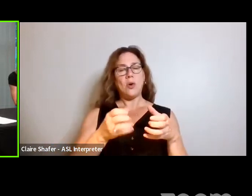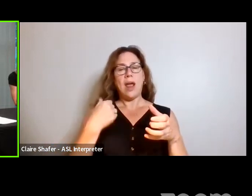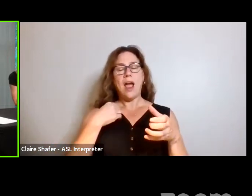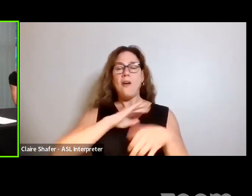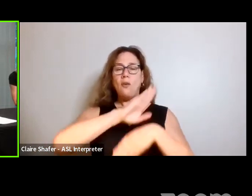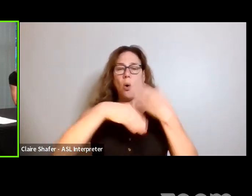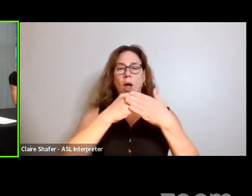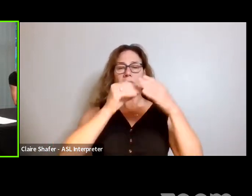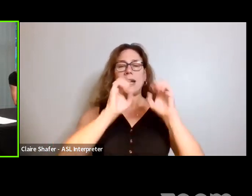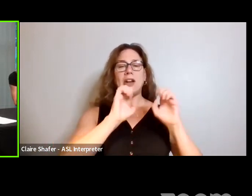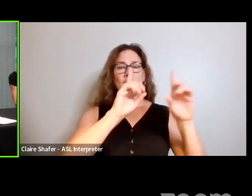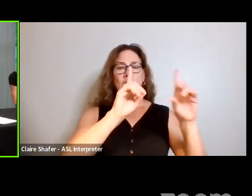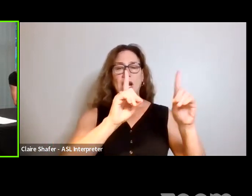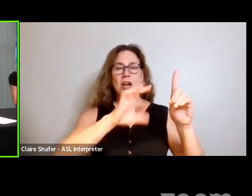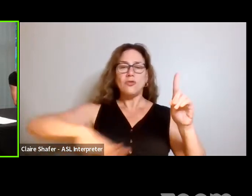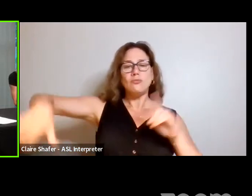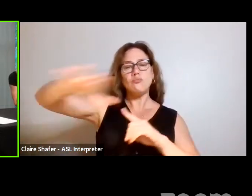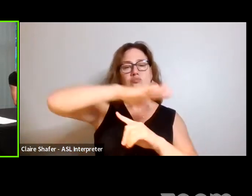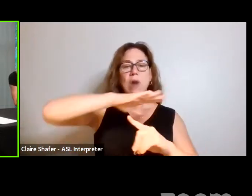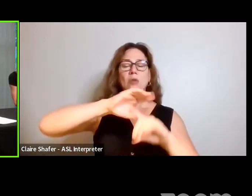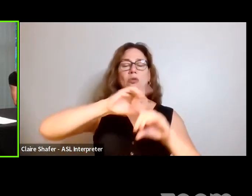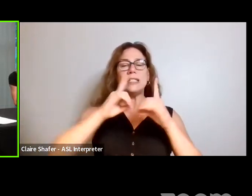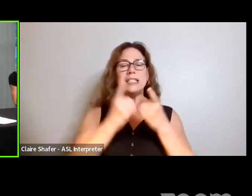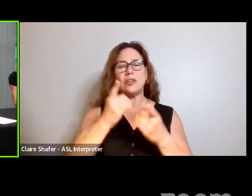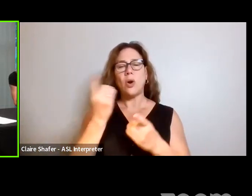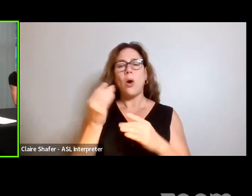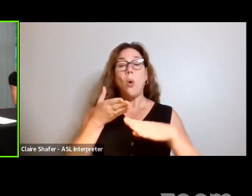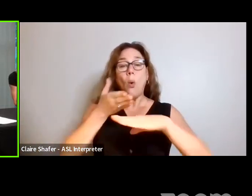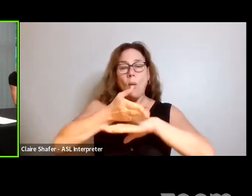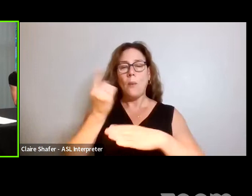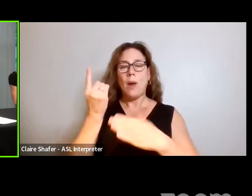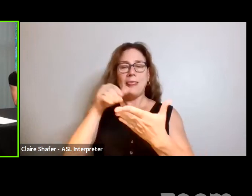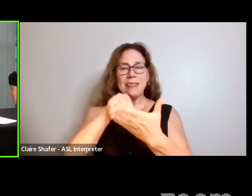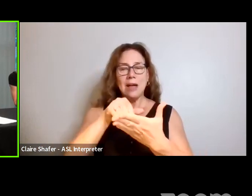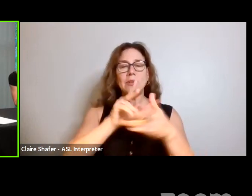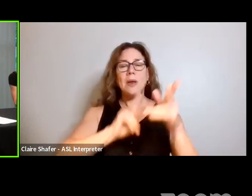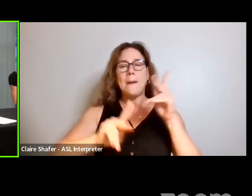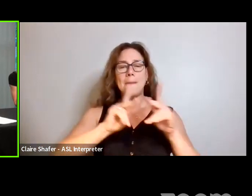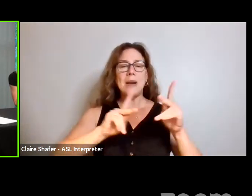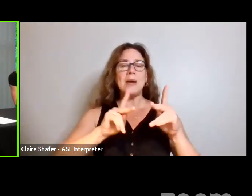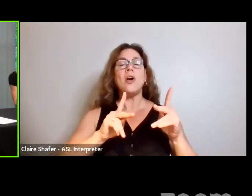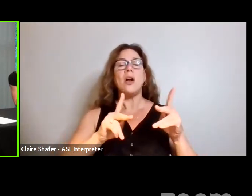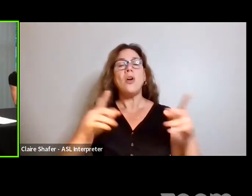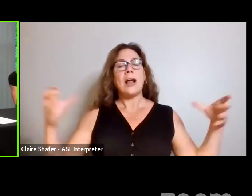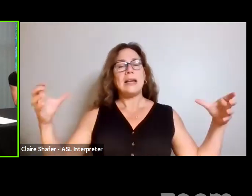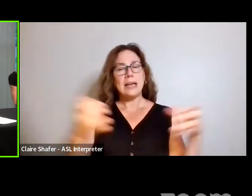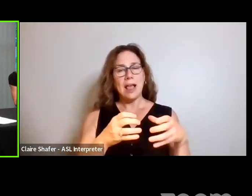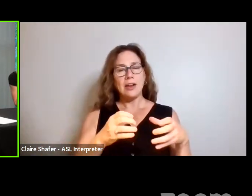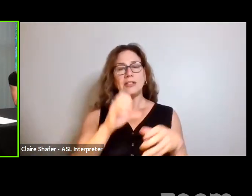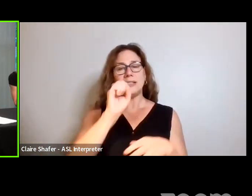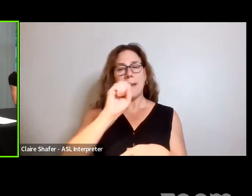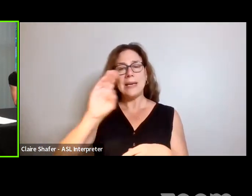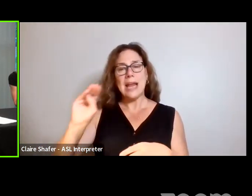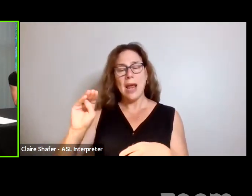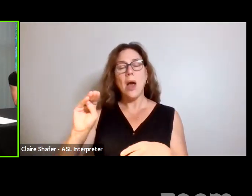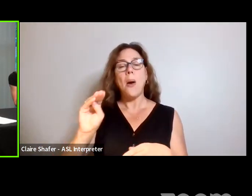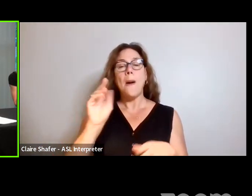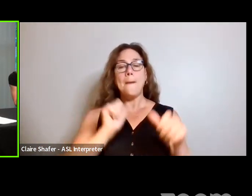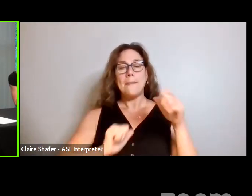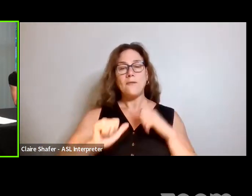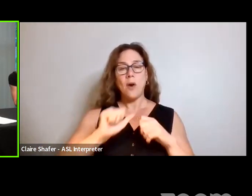the district, over 1,000 educators. We got together at the San Mateo Performing Arts Center. I want a big shout out to